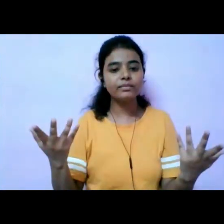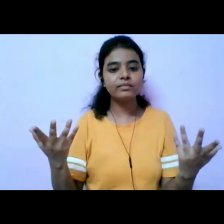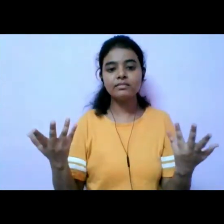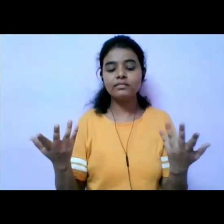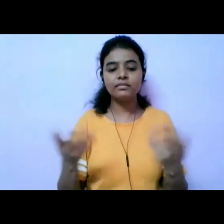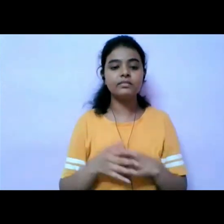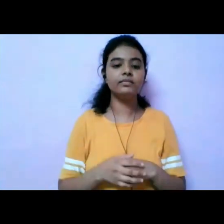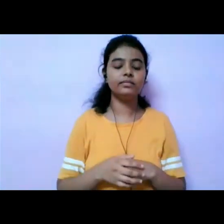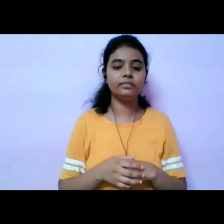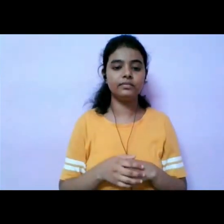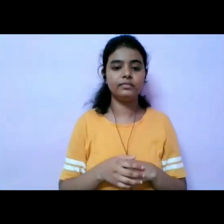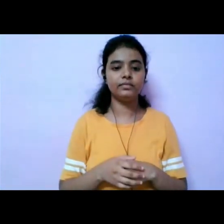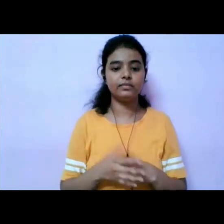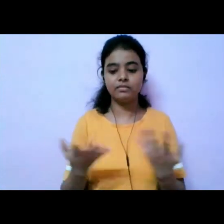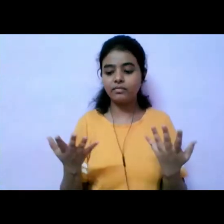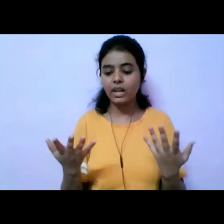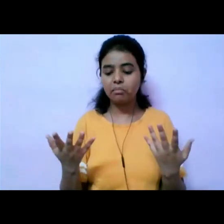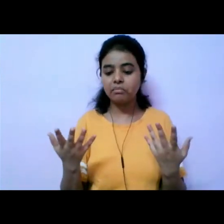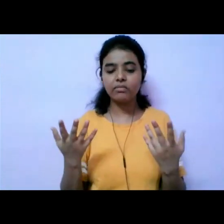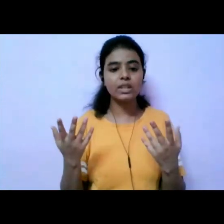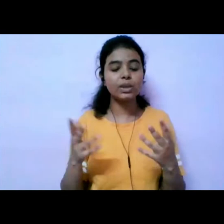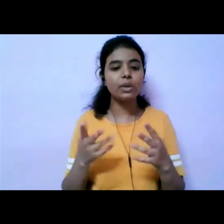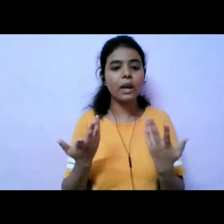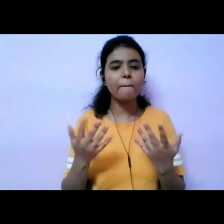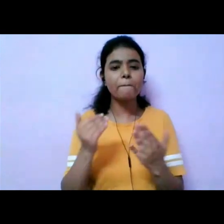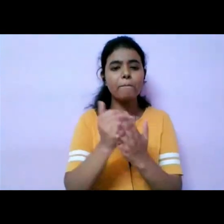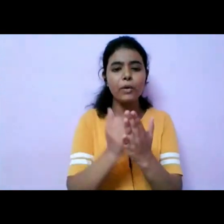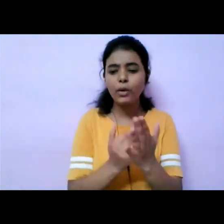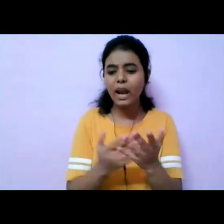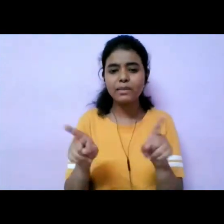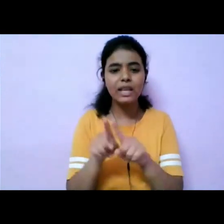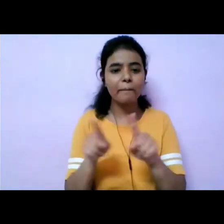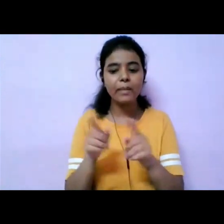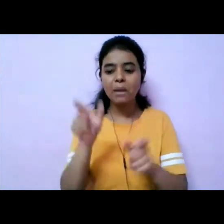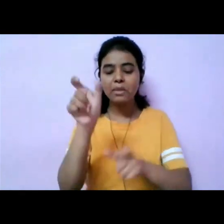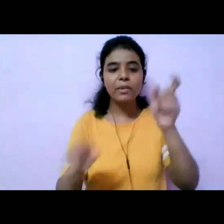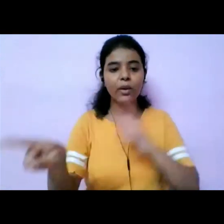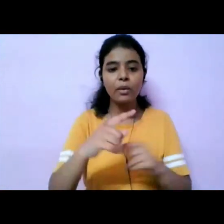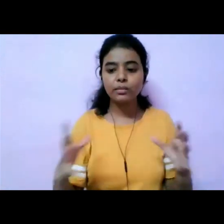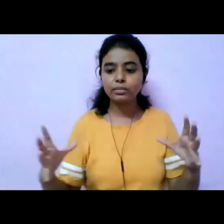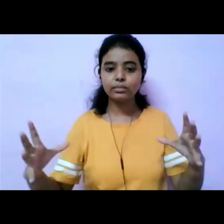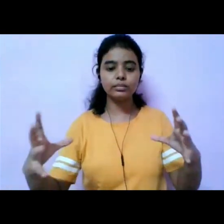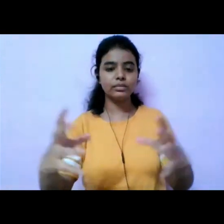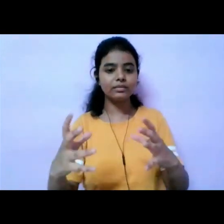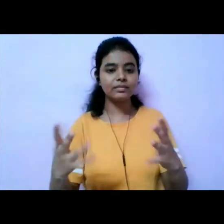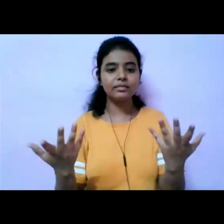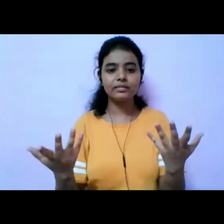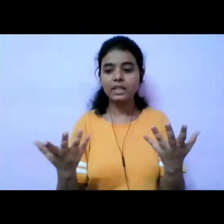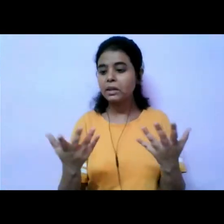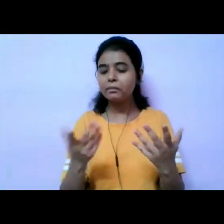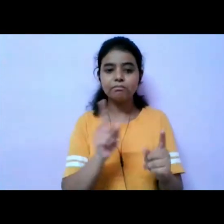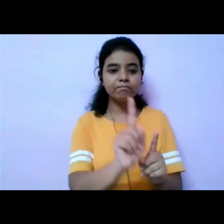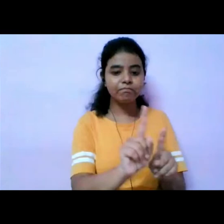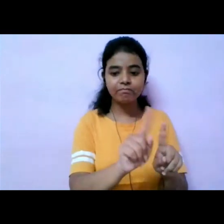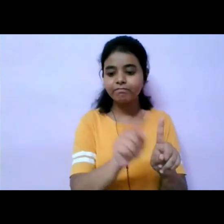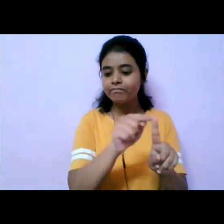means, in exchange programs like Fulbright, Humphrey and Muskie, in